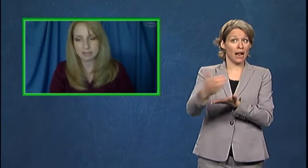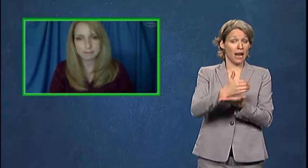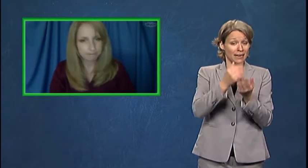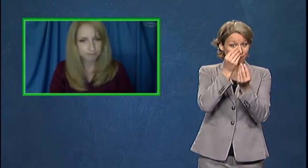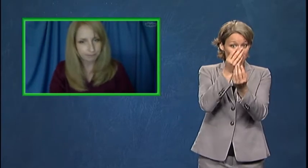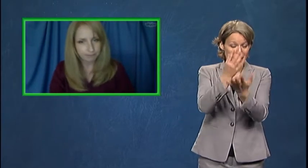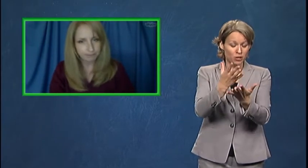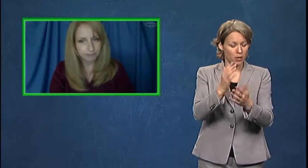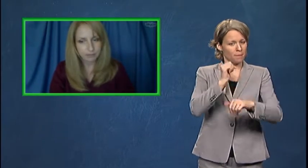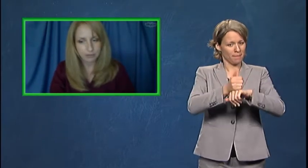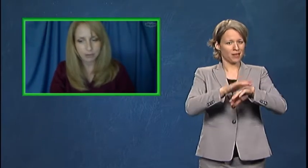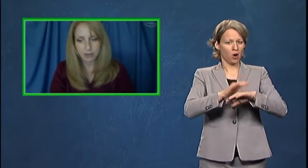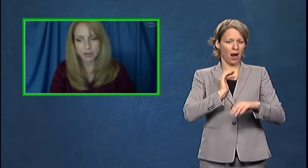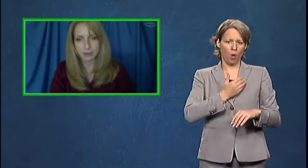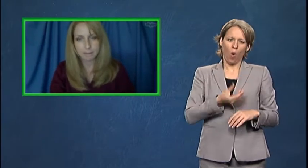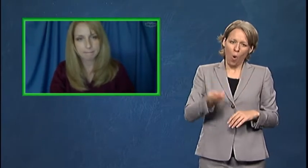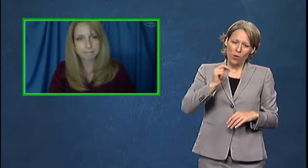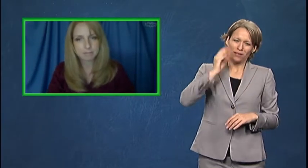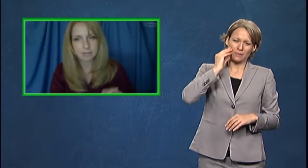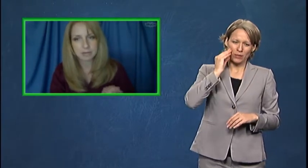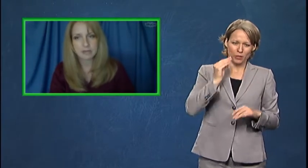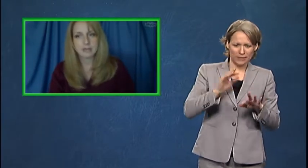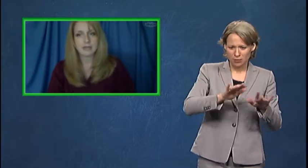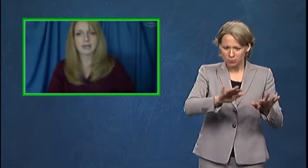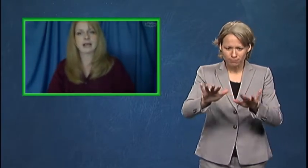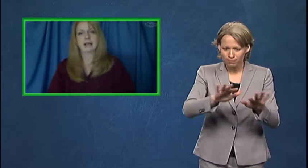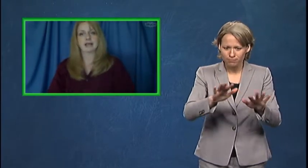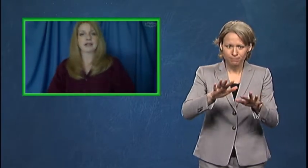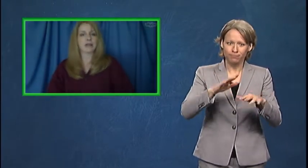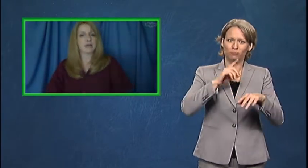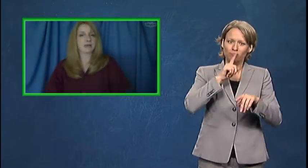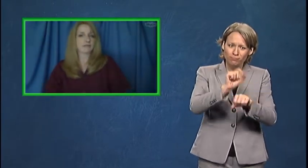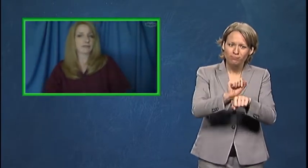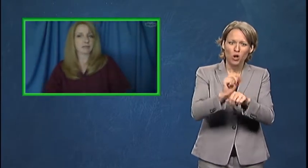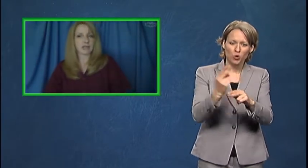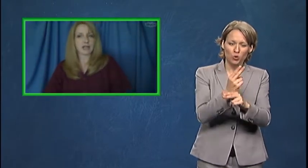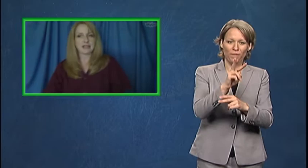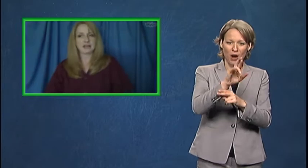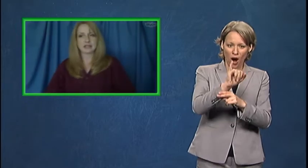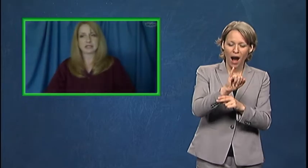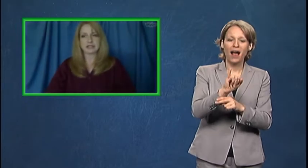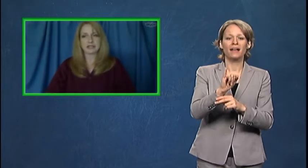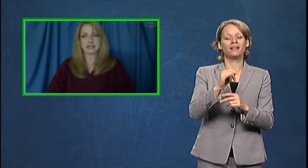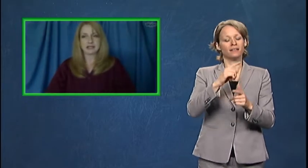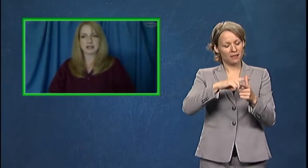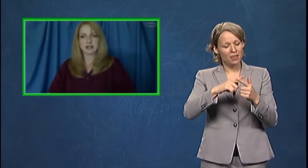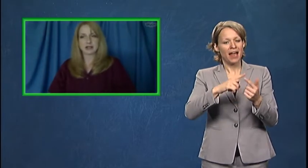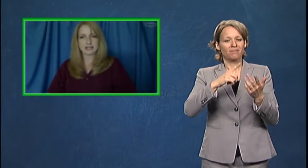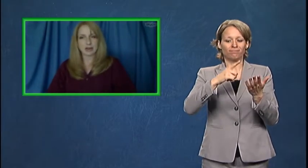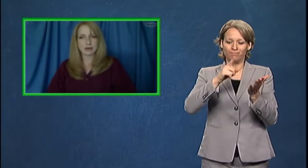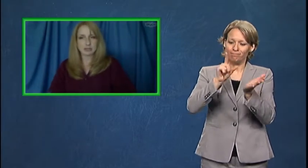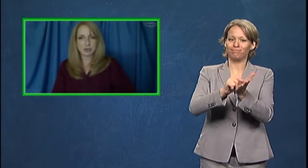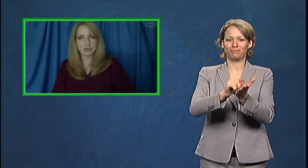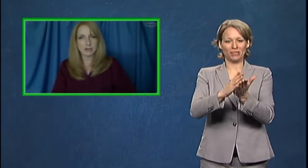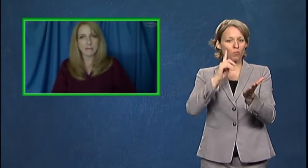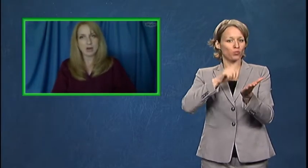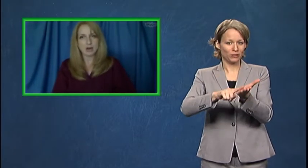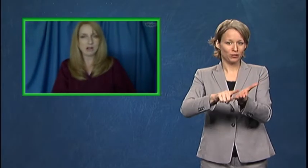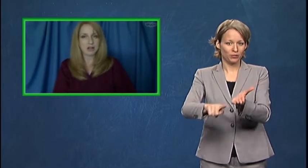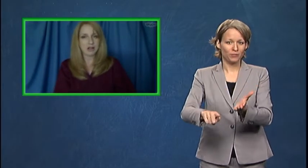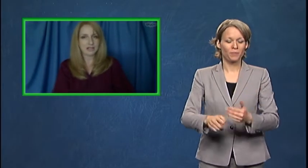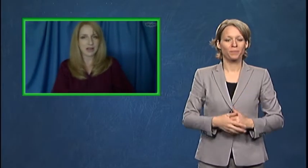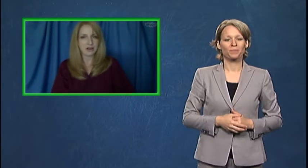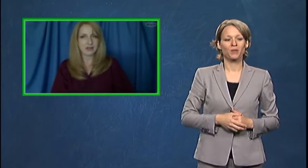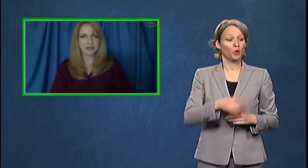method. Okay. And then on my first slide there, you'll see the clock tower, the Pulliam